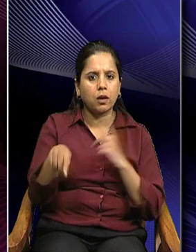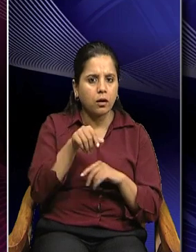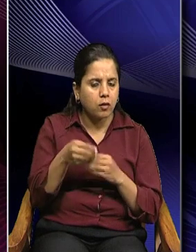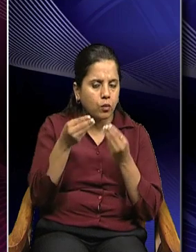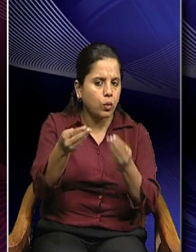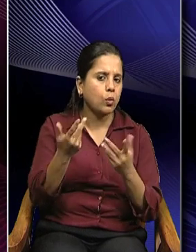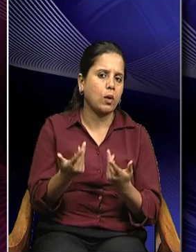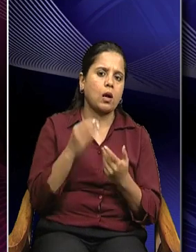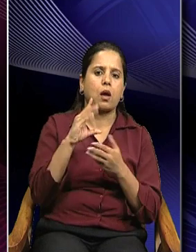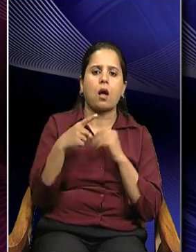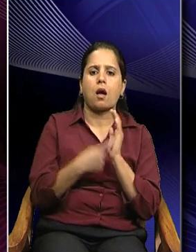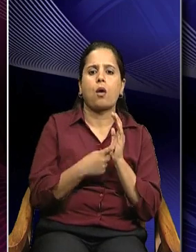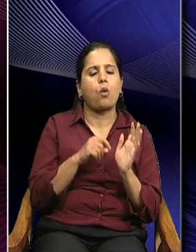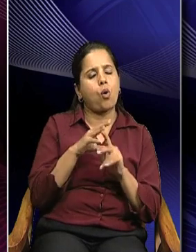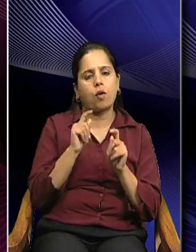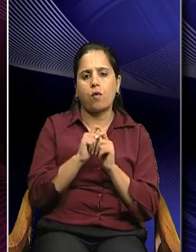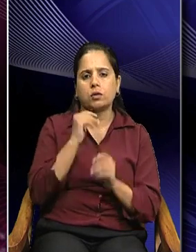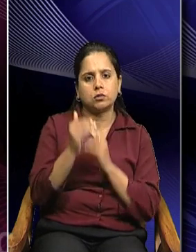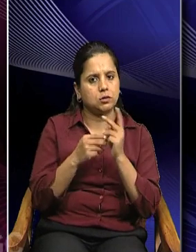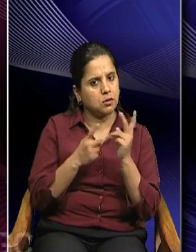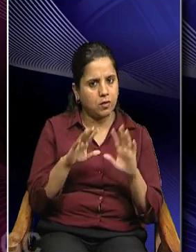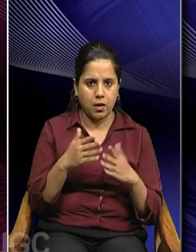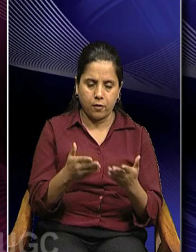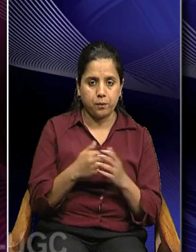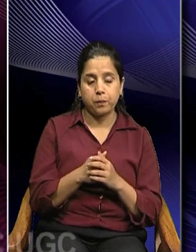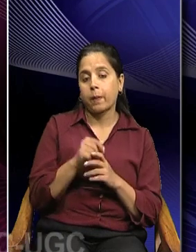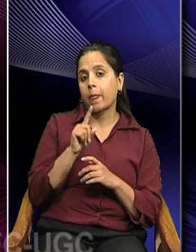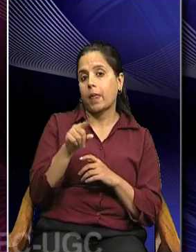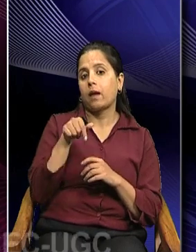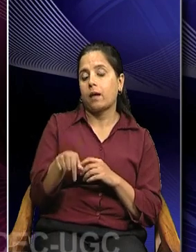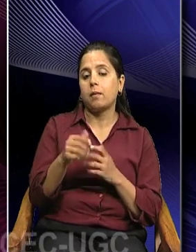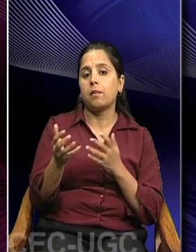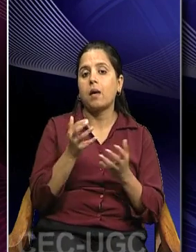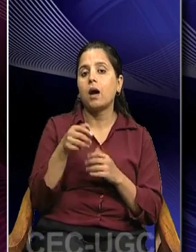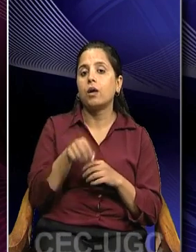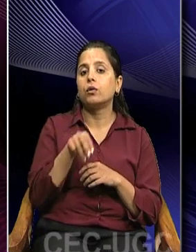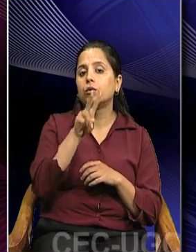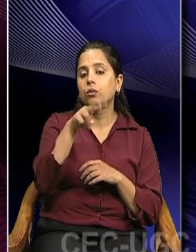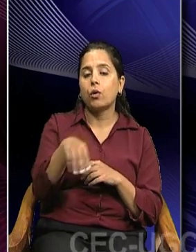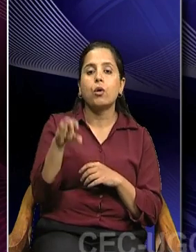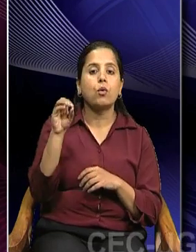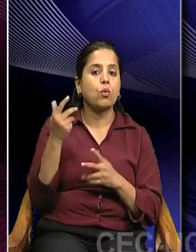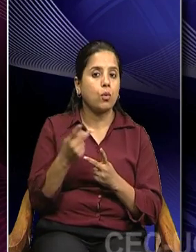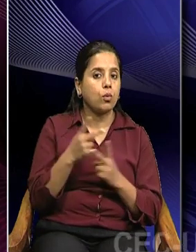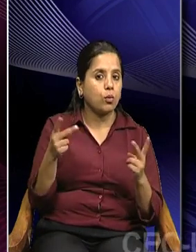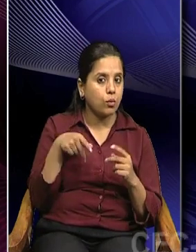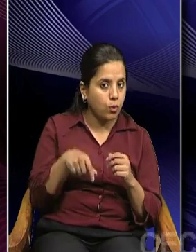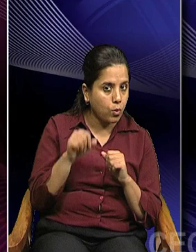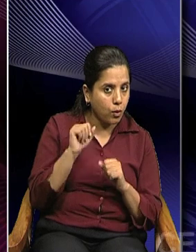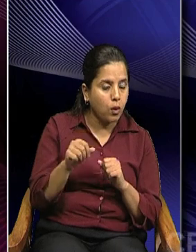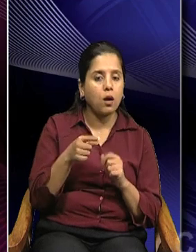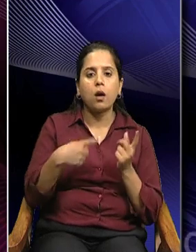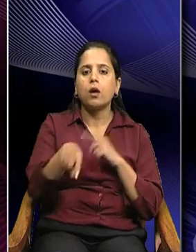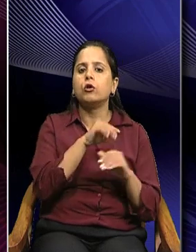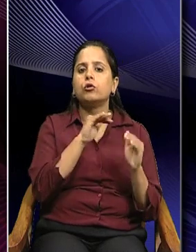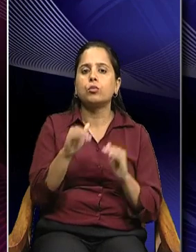the customers. So it was all functional. But in marketing 2.0, it was supplemented, the functionality was supported